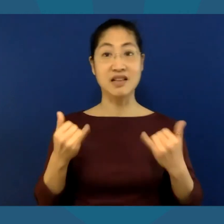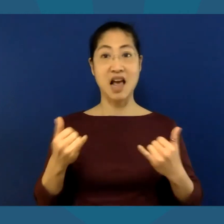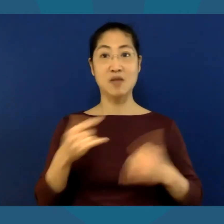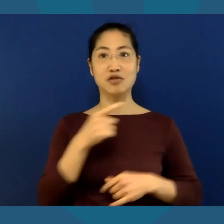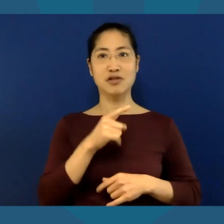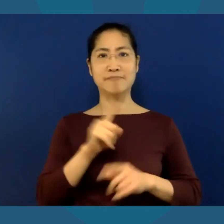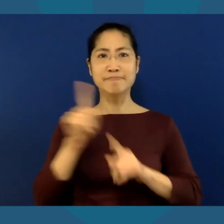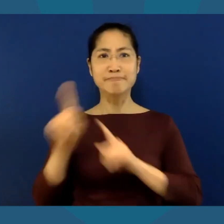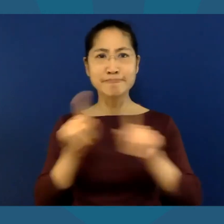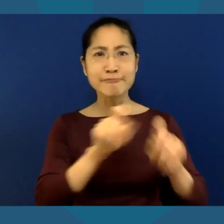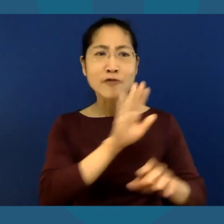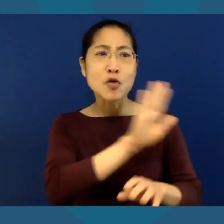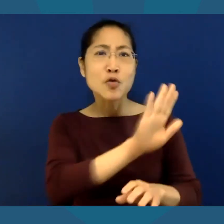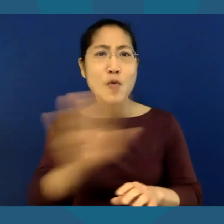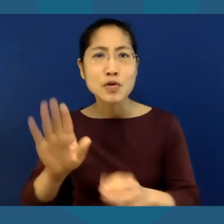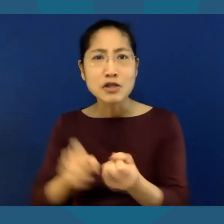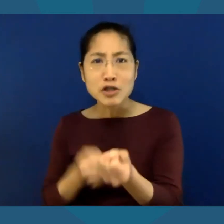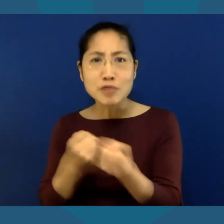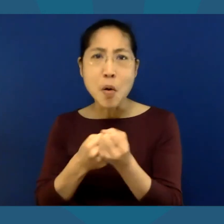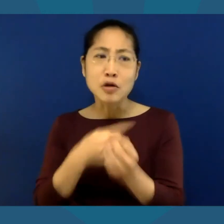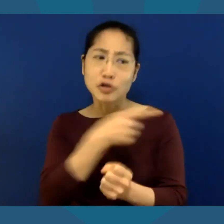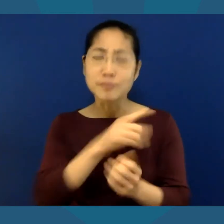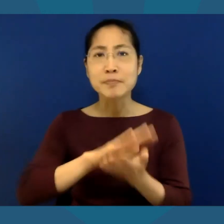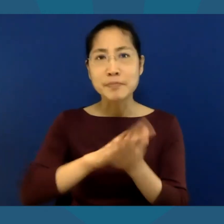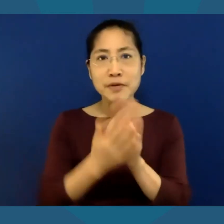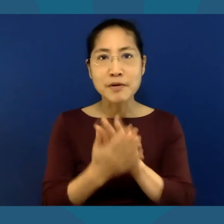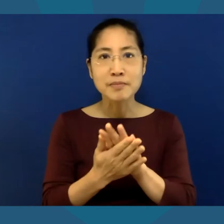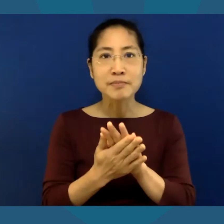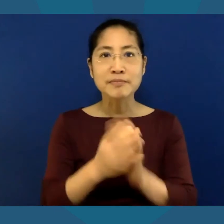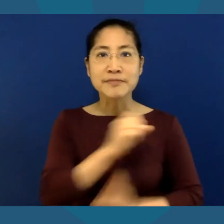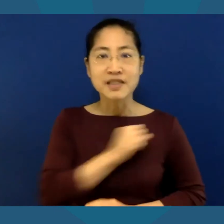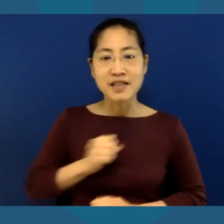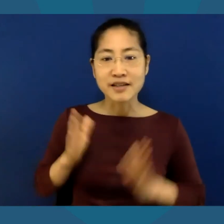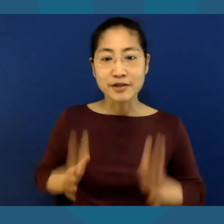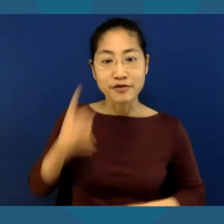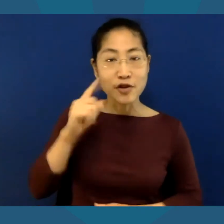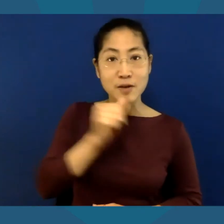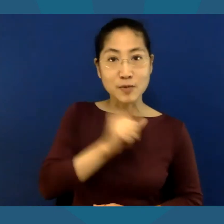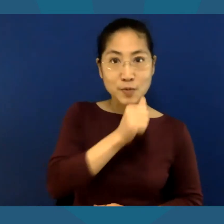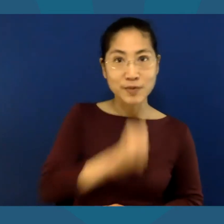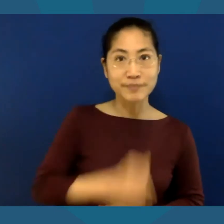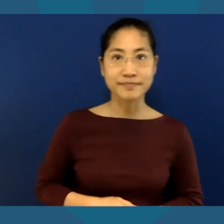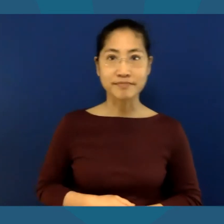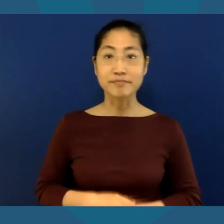Today, she is asking for your support to serve as your Arizona State Senator.